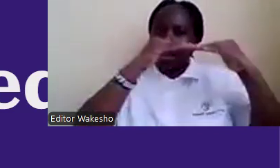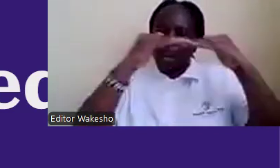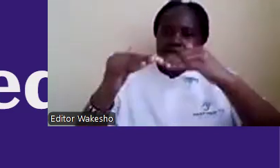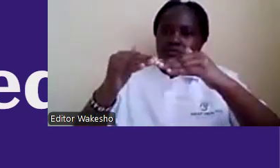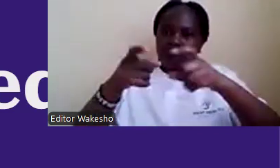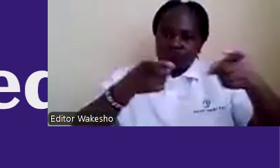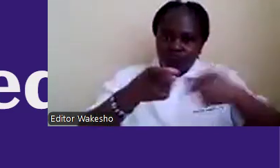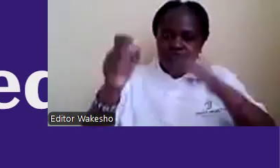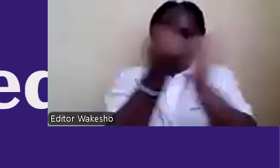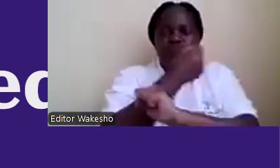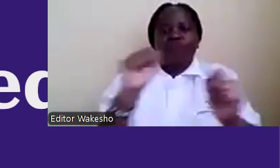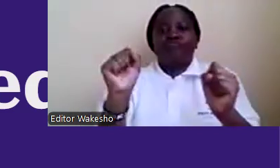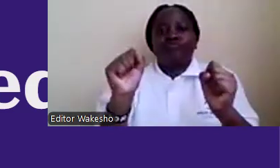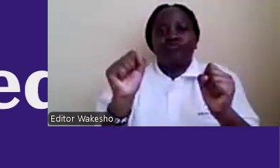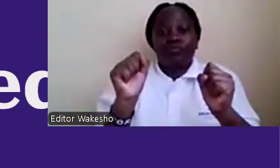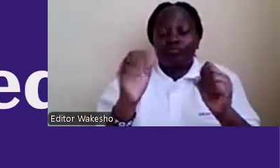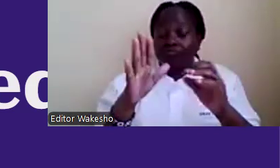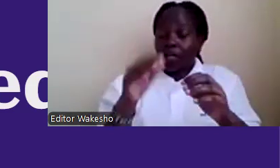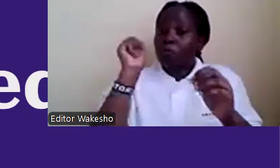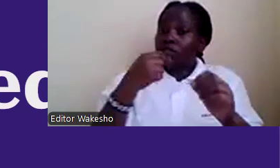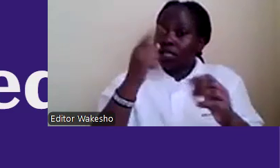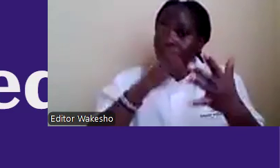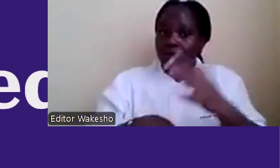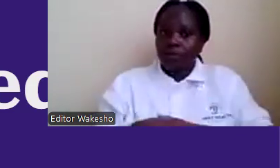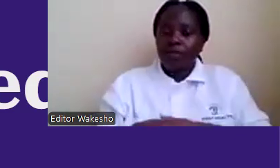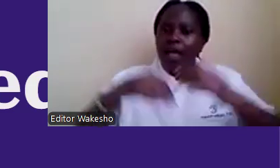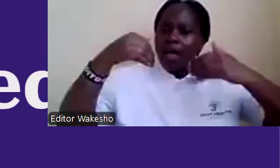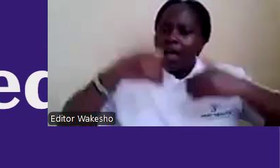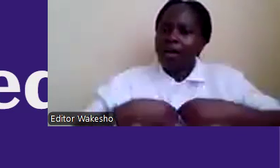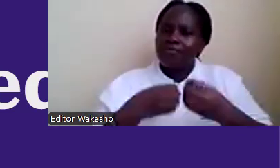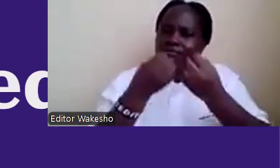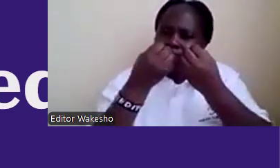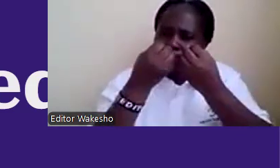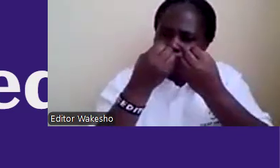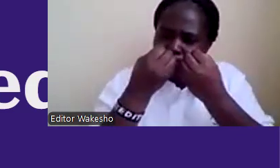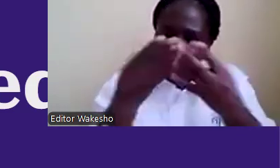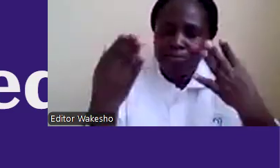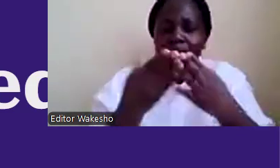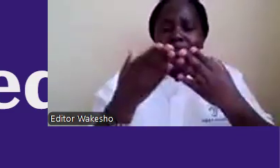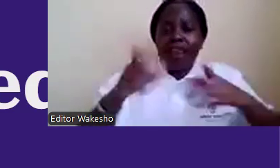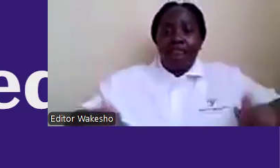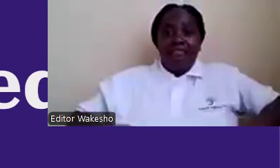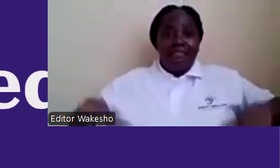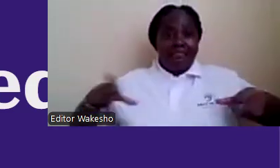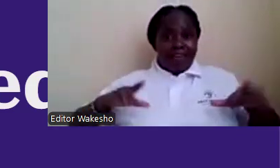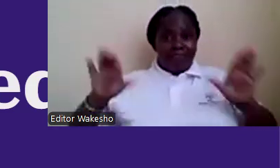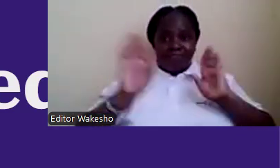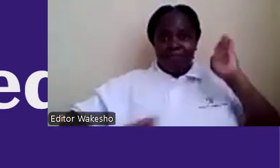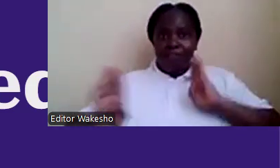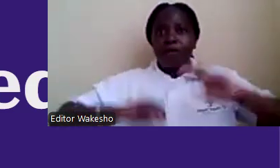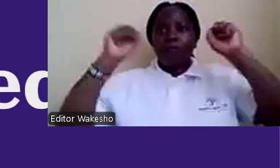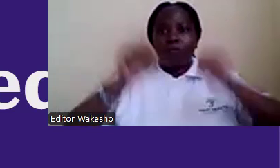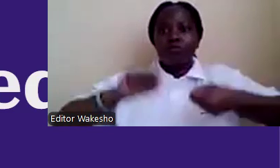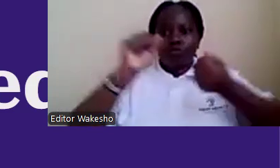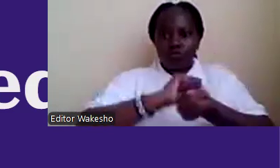So what we can say is you have a lot of lifestyle modifications that can drastically improve symptoms, so